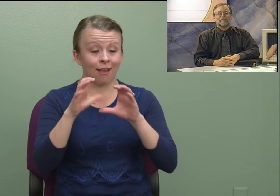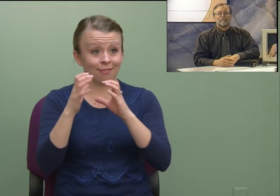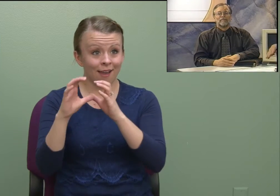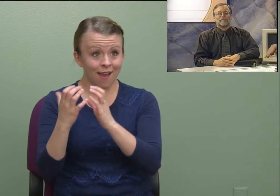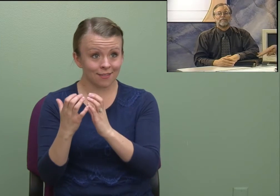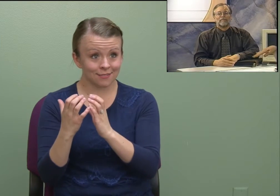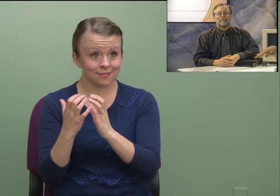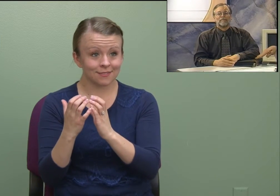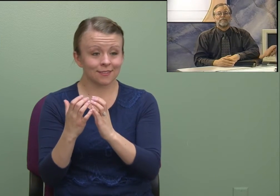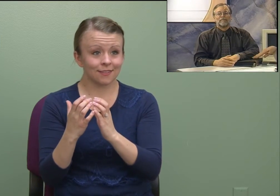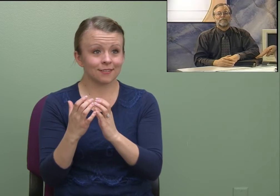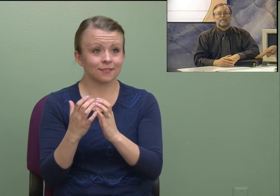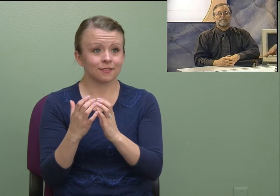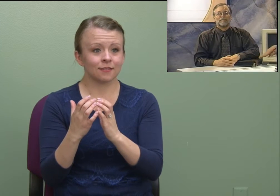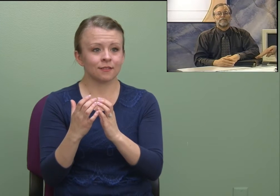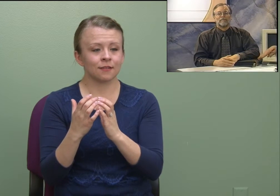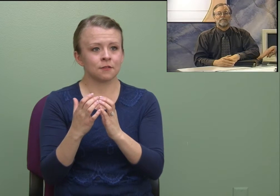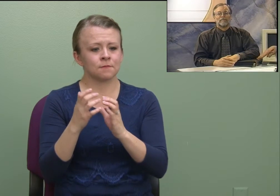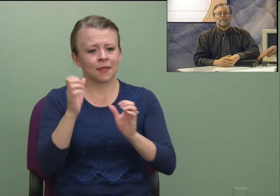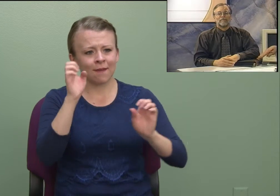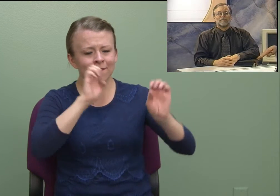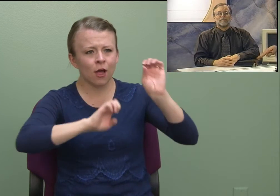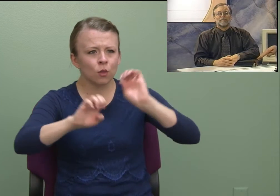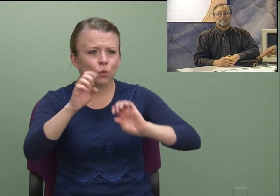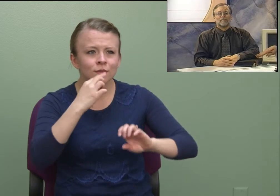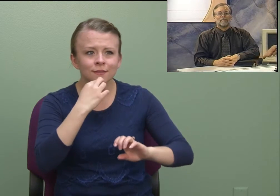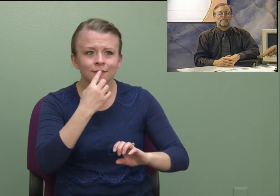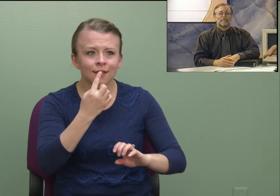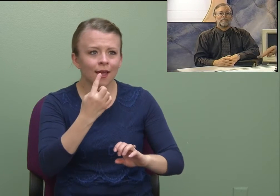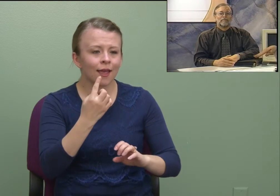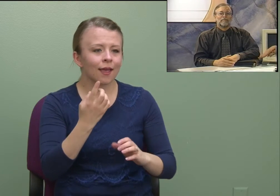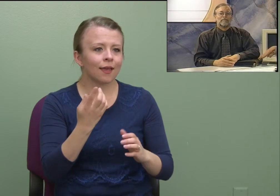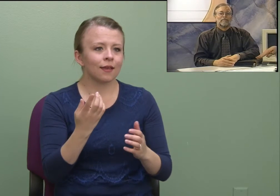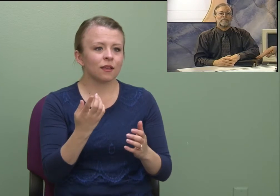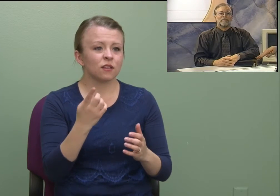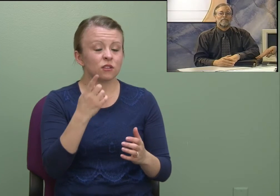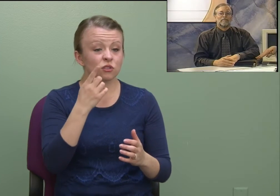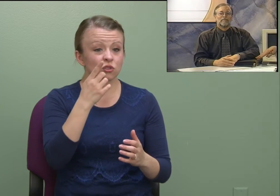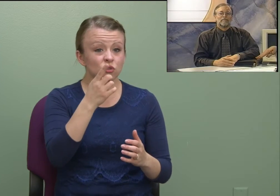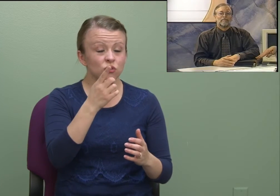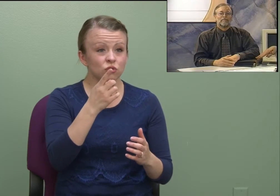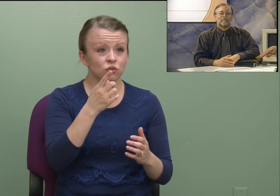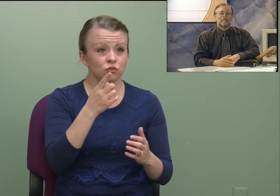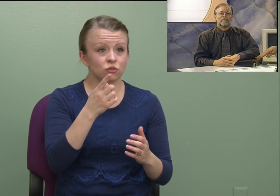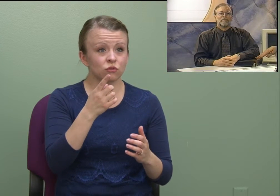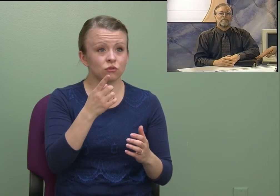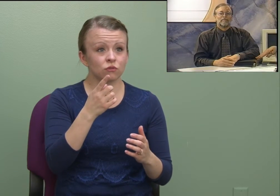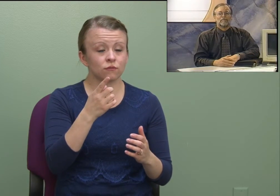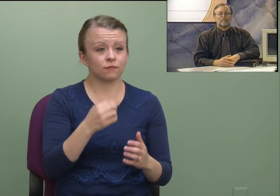classes and what the evaluations say. Did you end up with good?